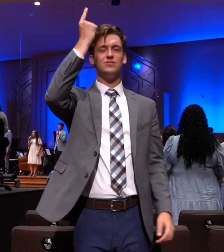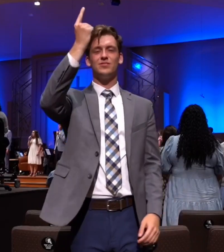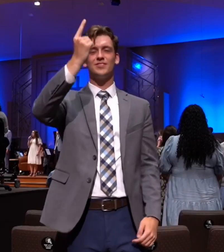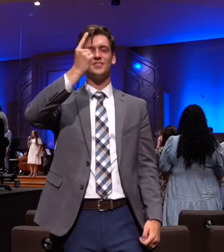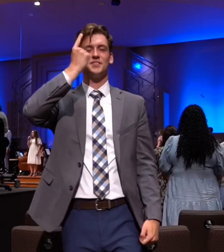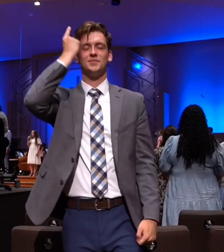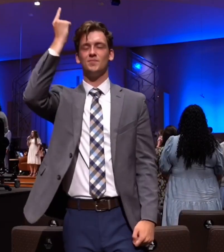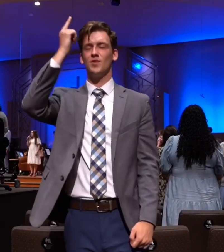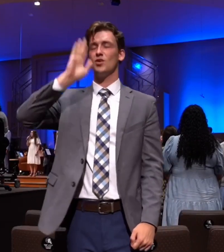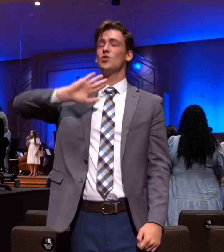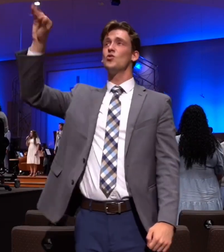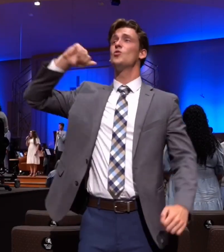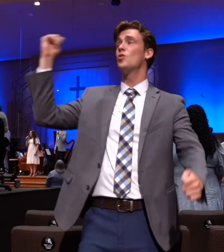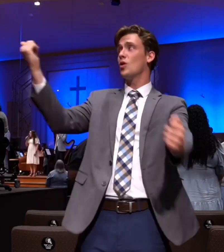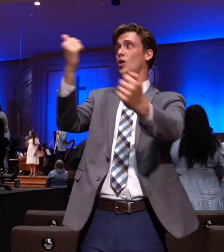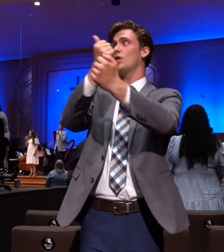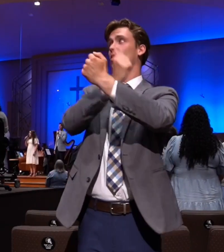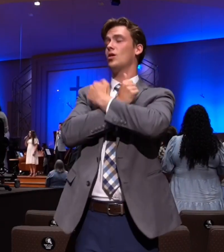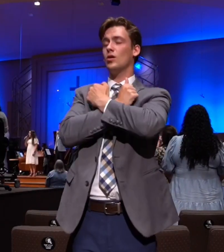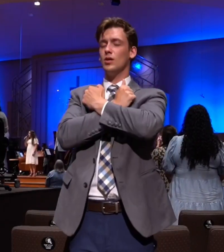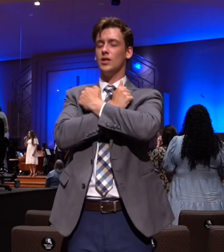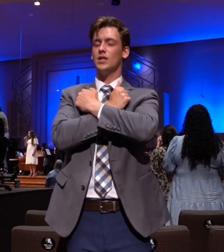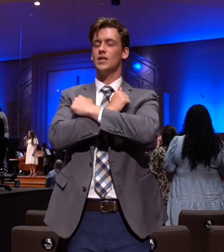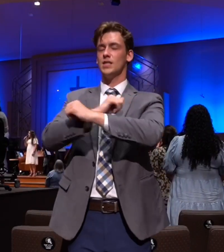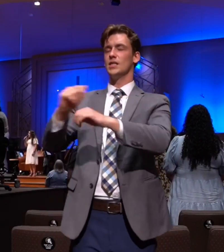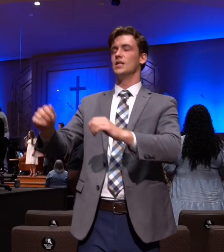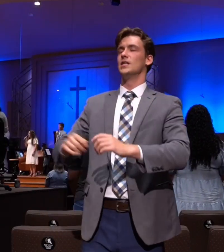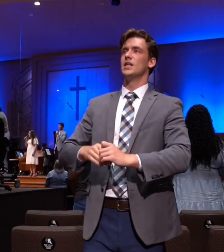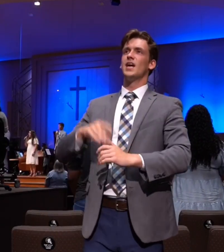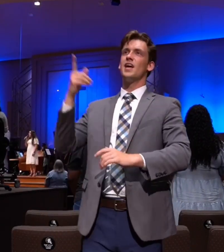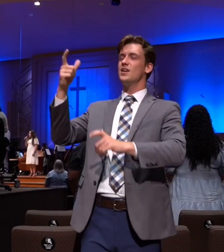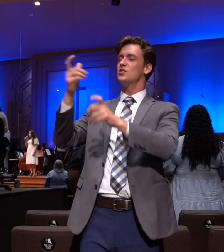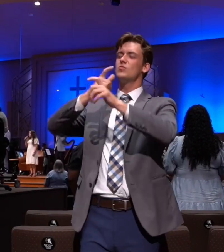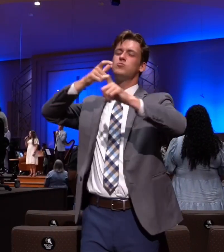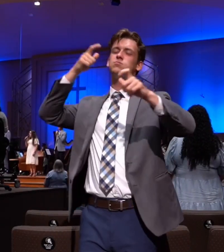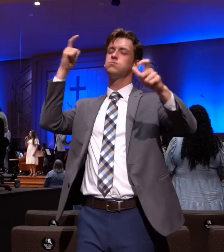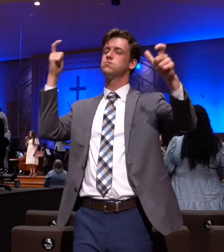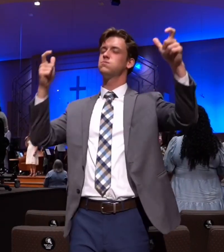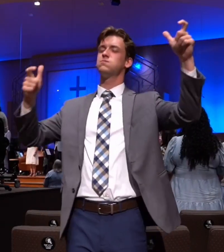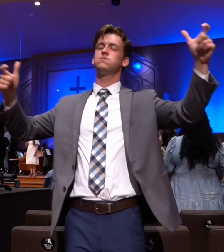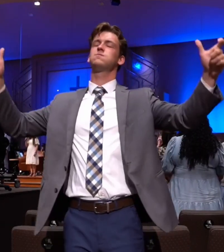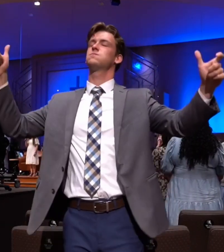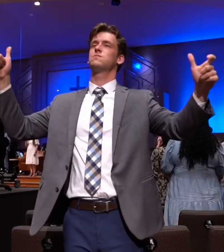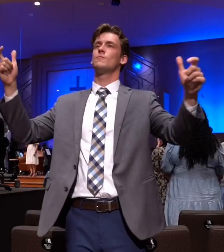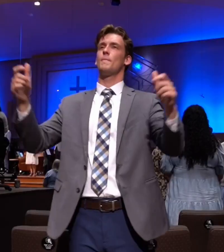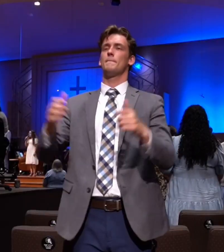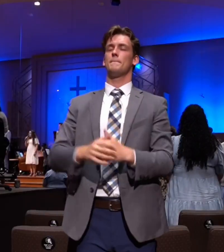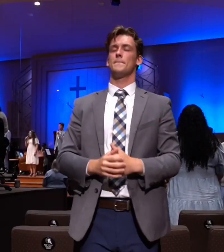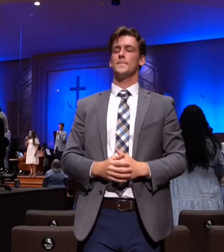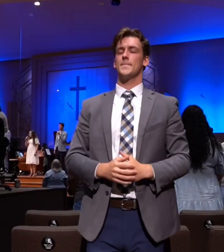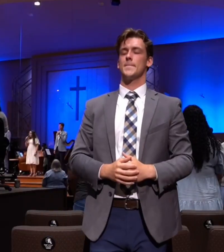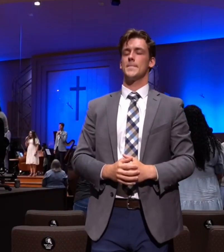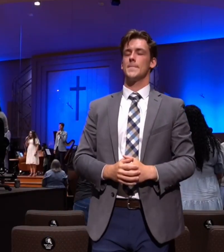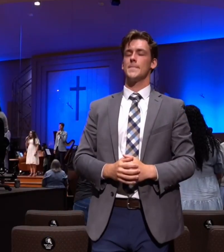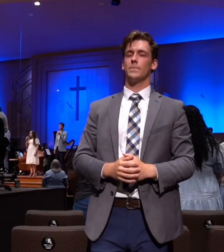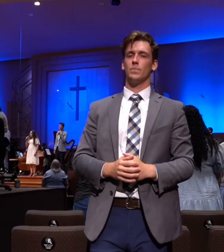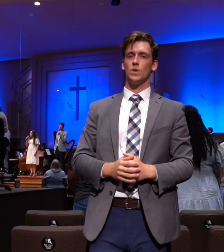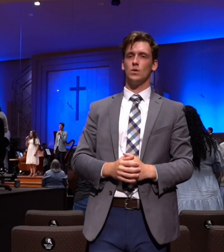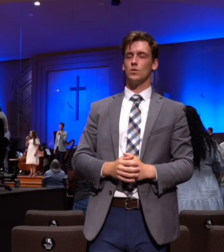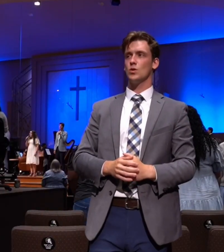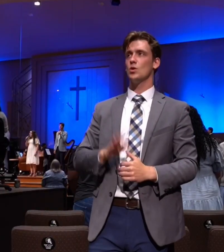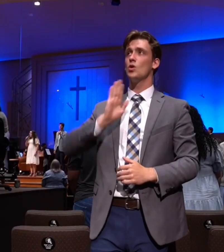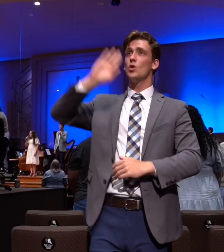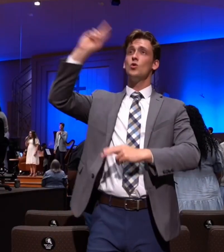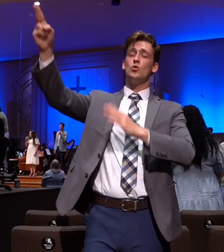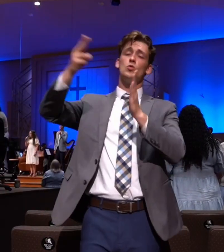Your love exceeds the heavens' reach. Your